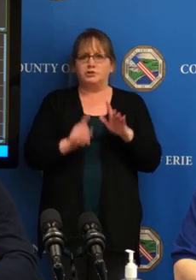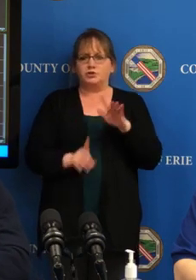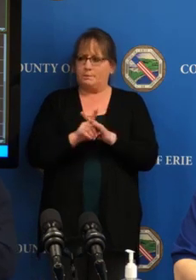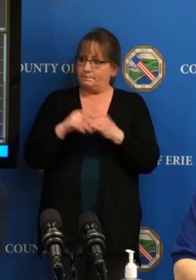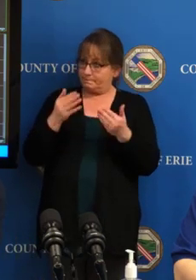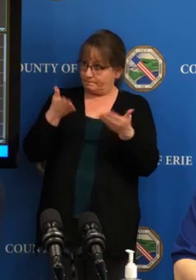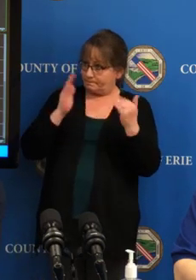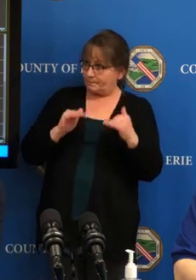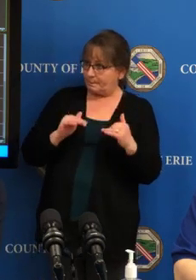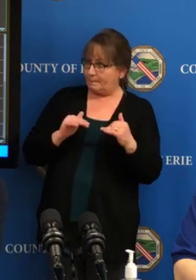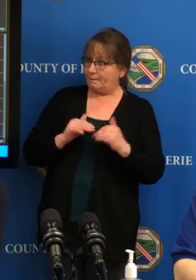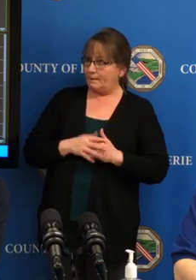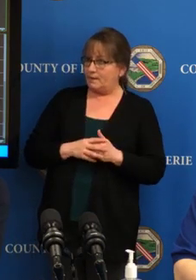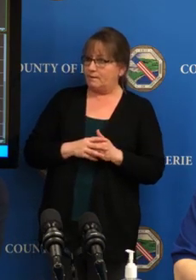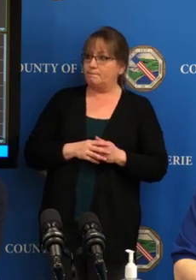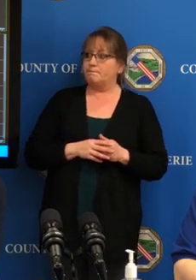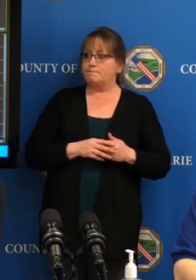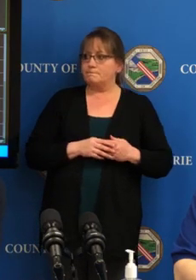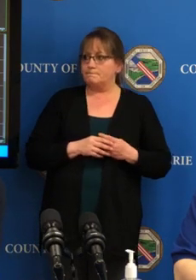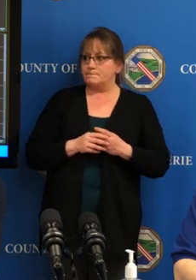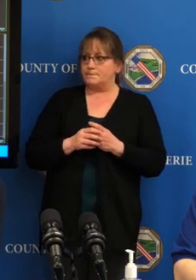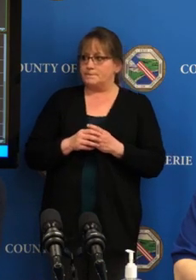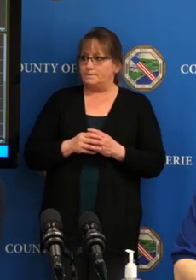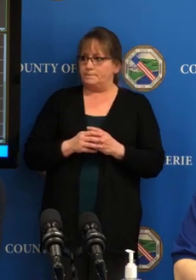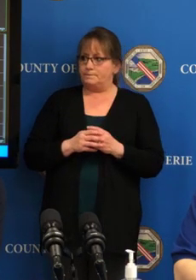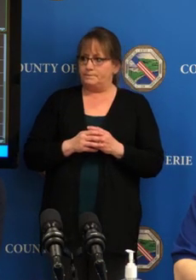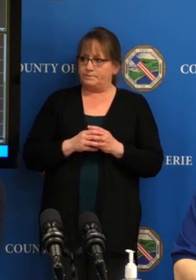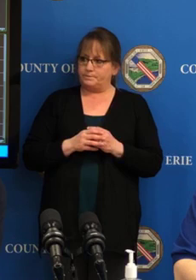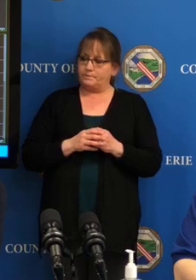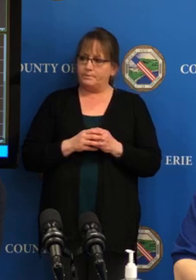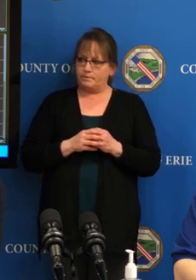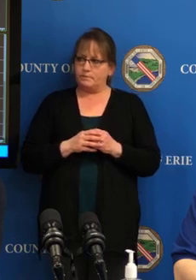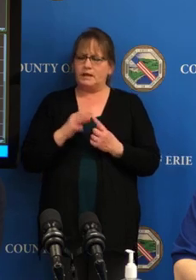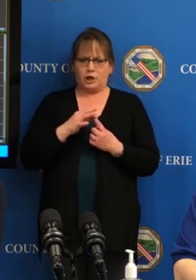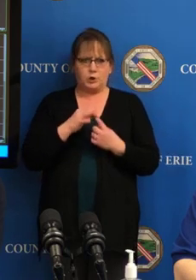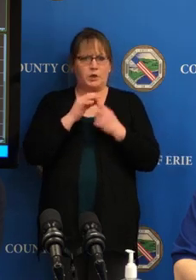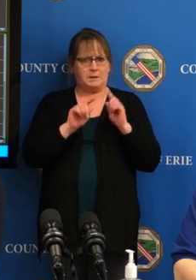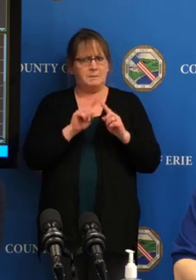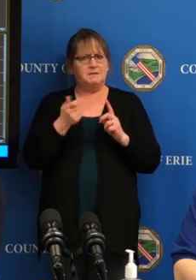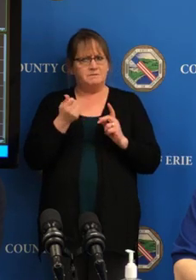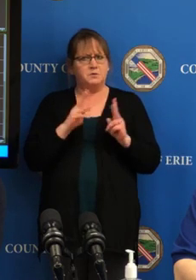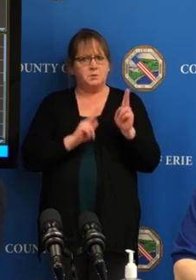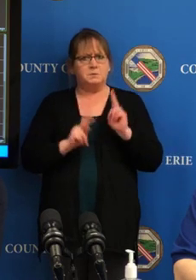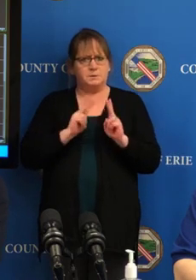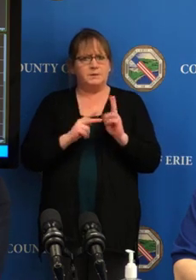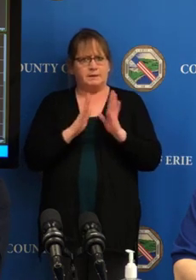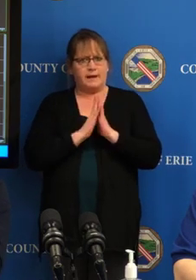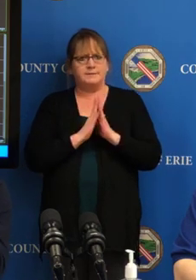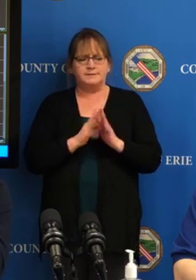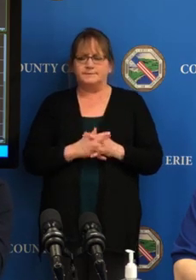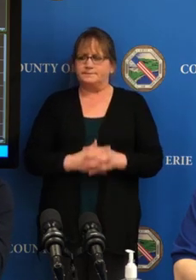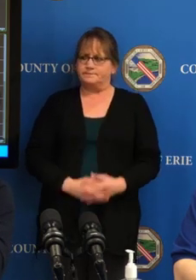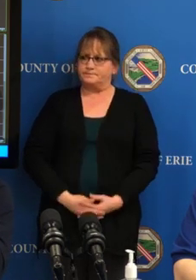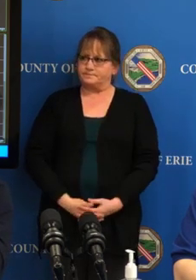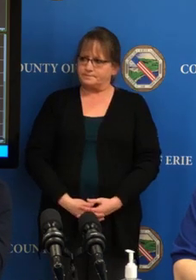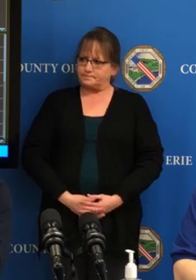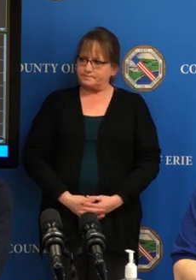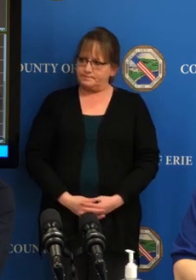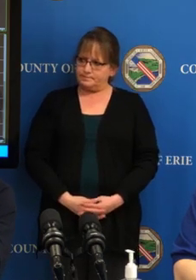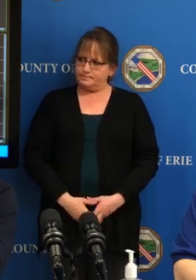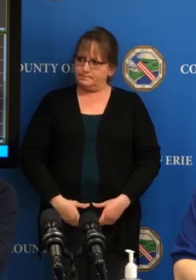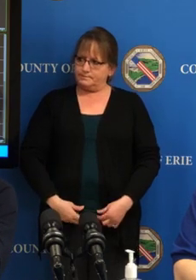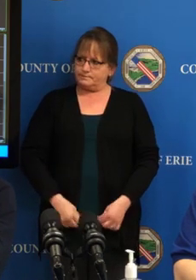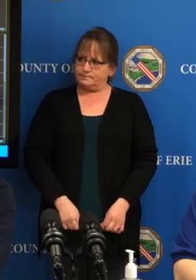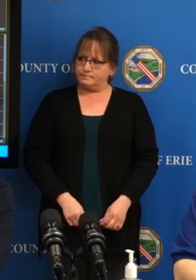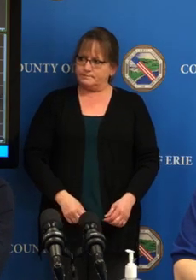question. Next question is a rather unique one, but a couple different people have asked in some fashion or another. A unique one.